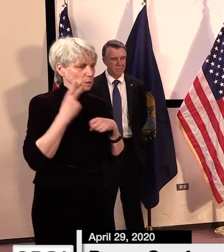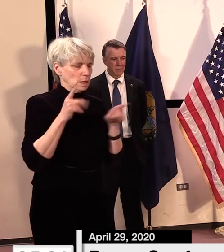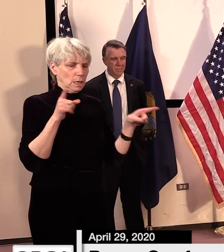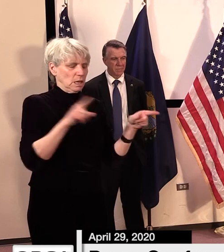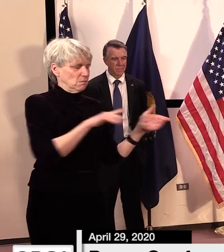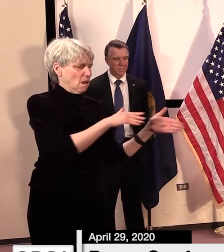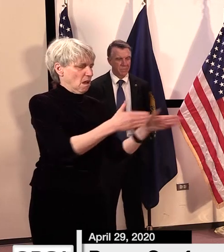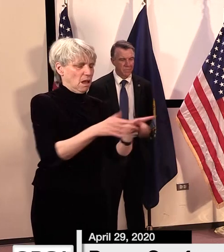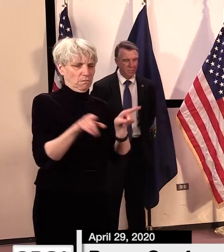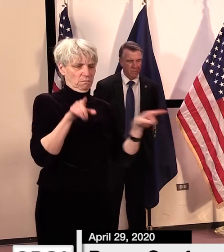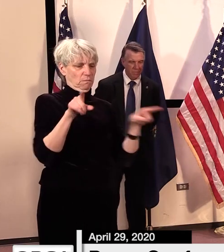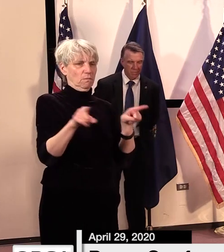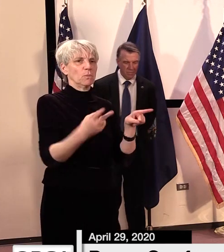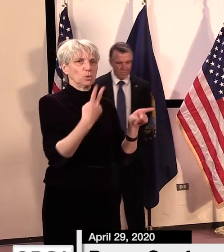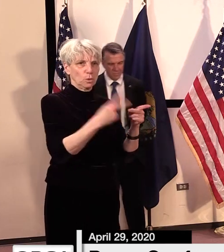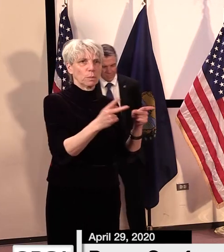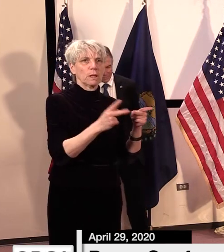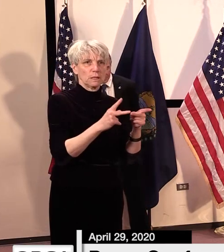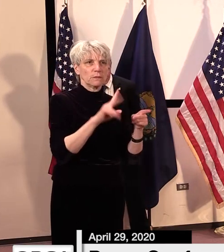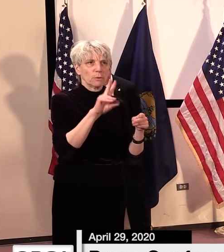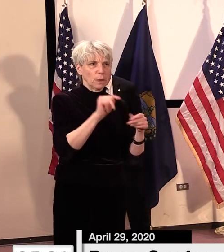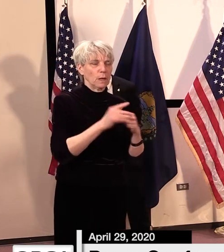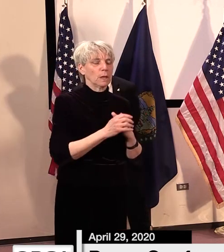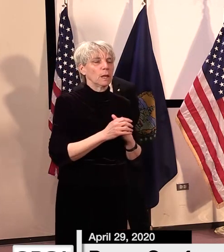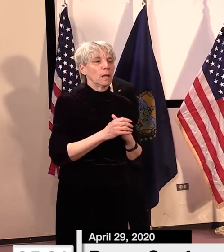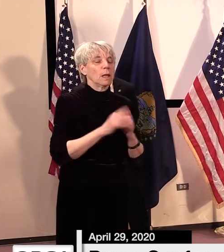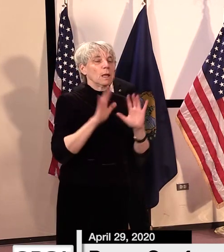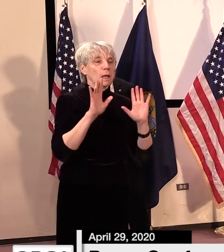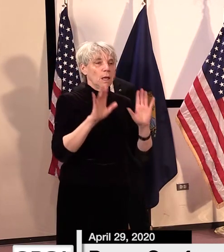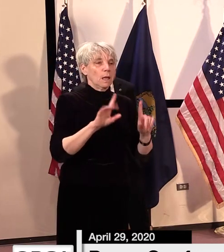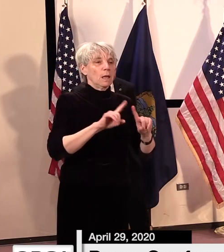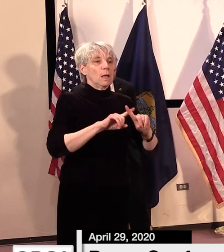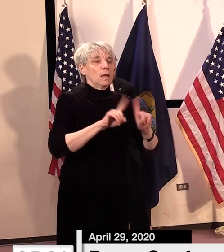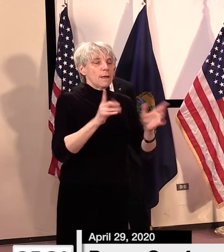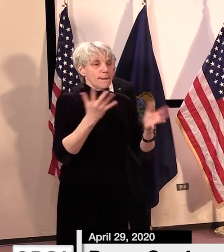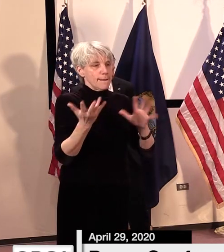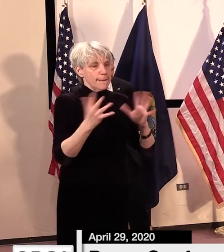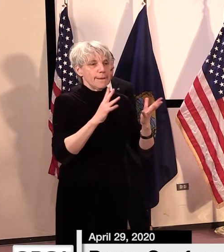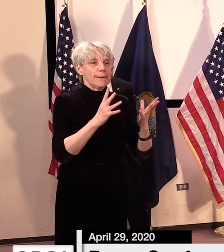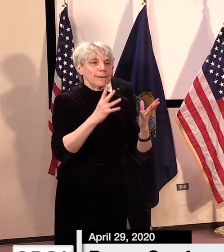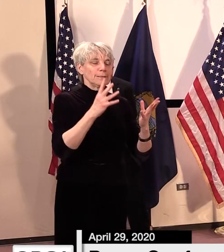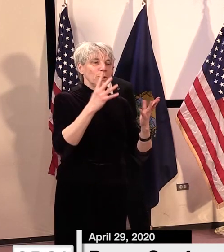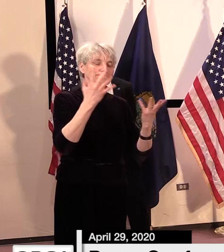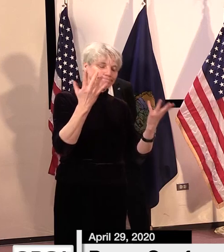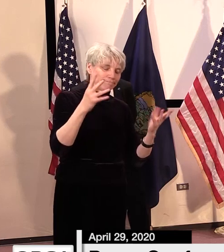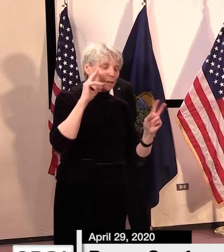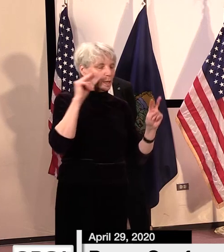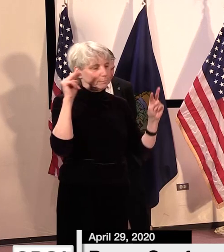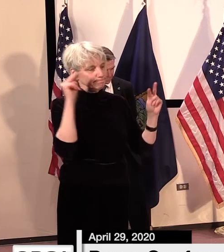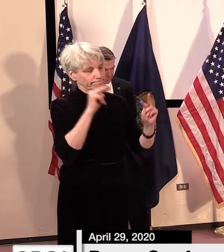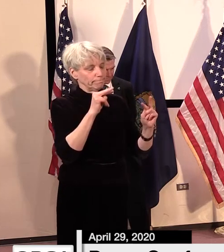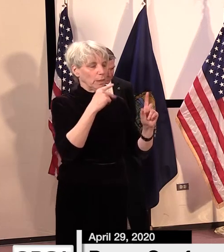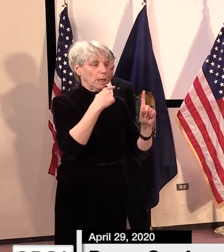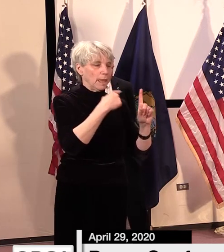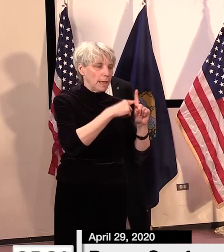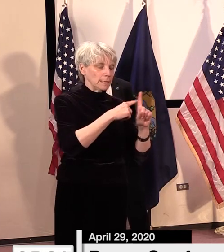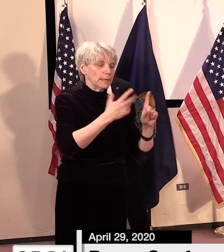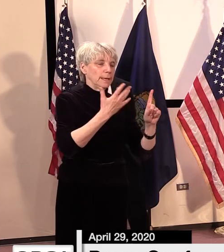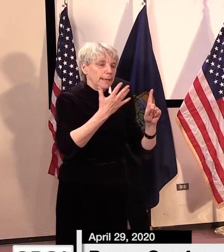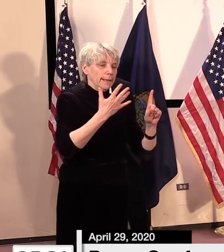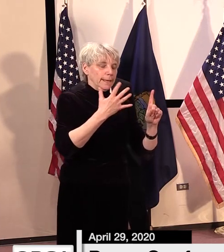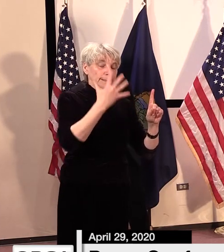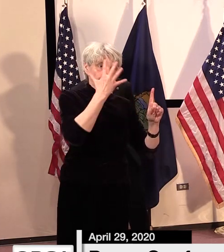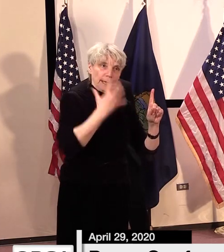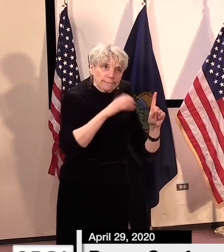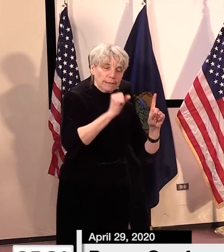However, if I could make it a half cup full and not half cup empty proposition, we